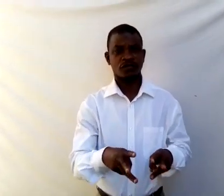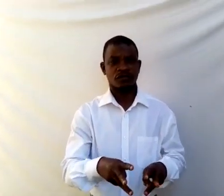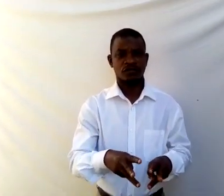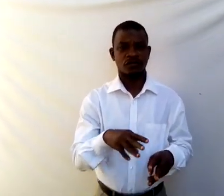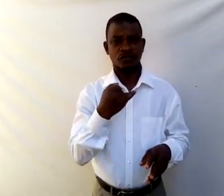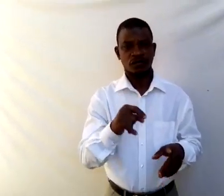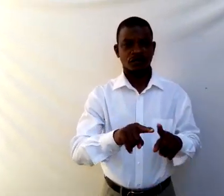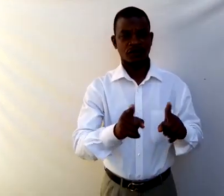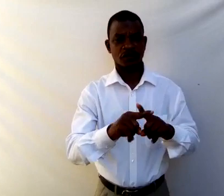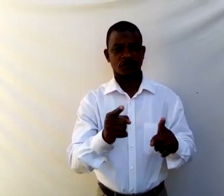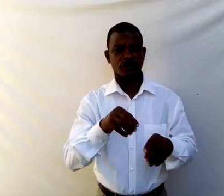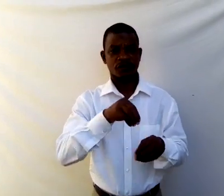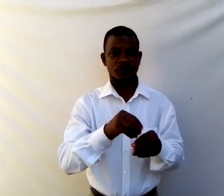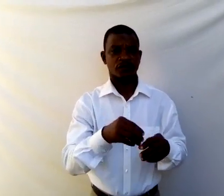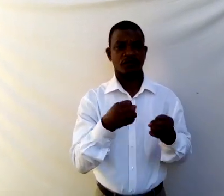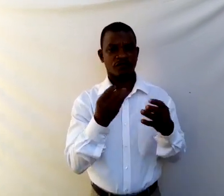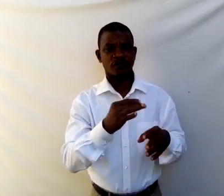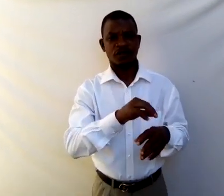are different in many aspects.